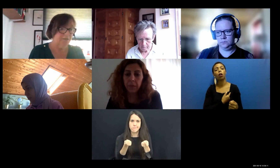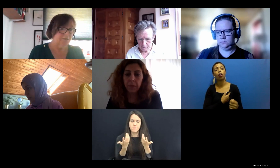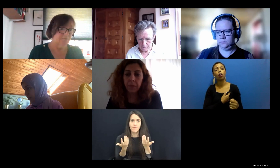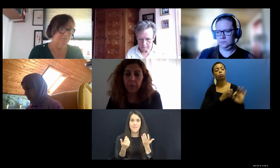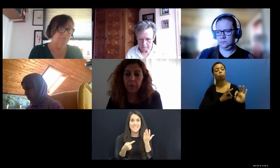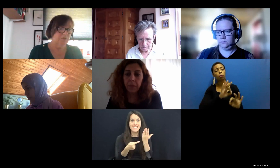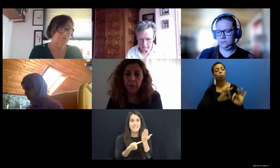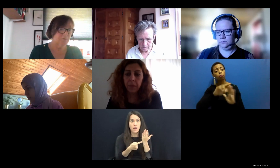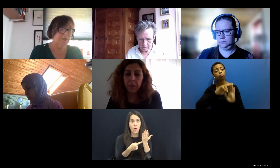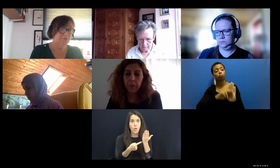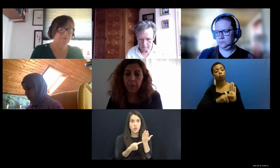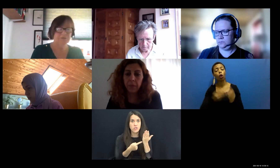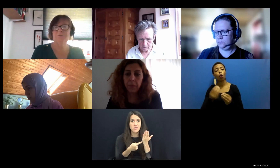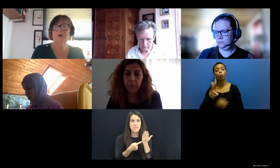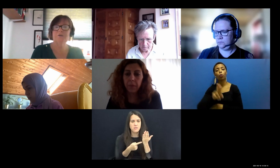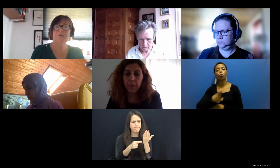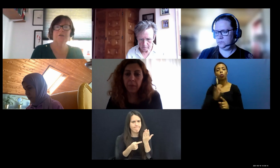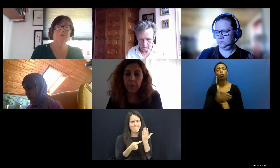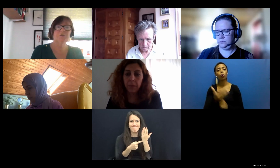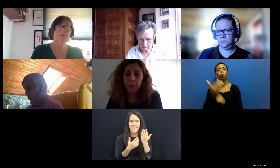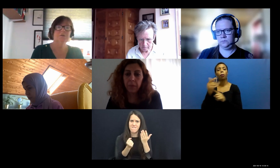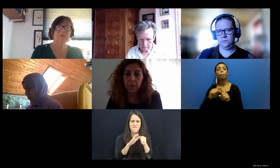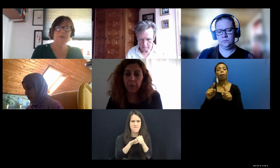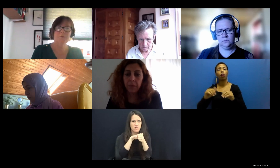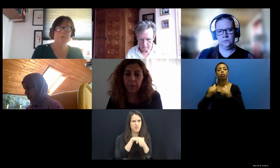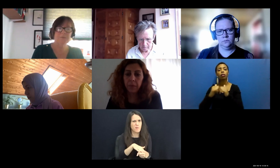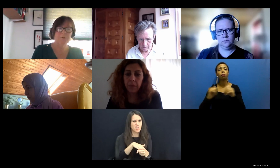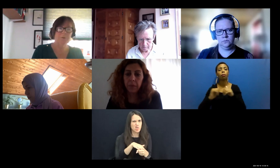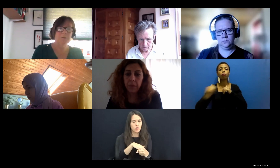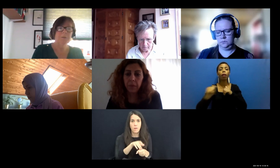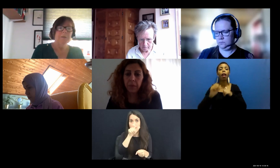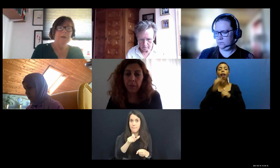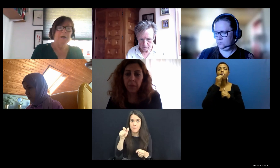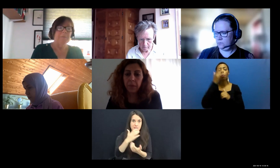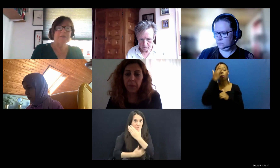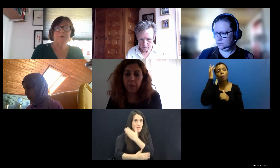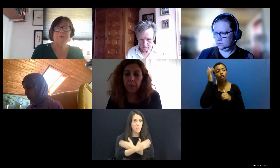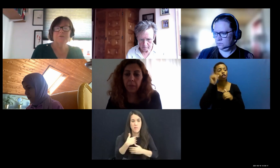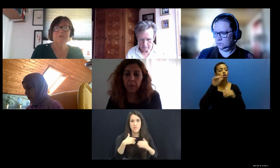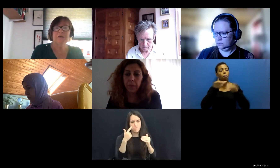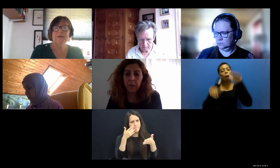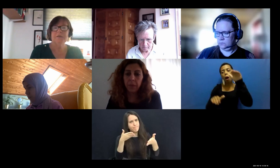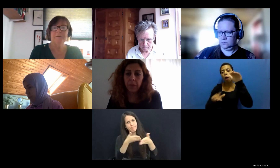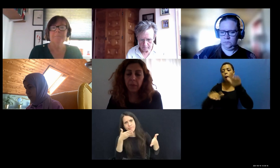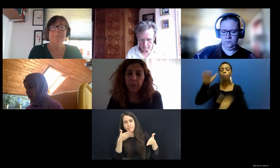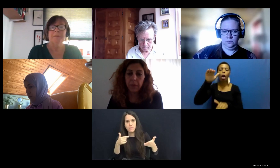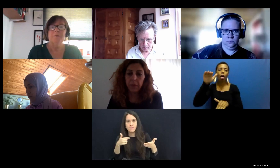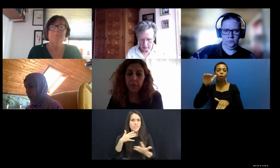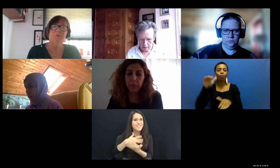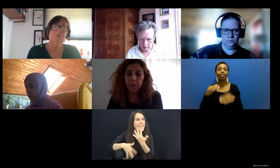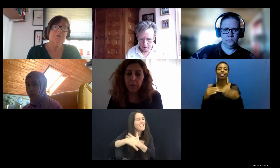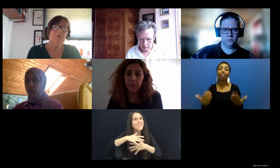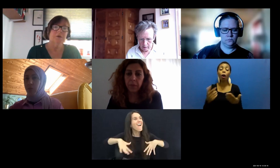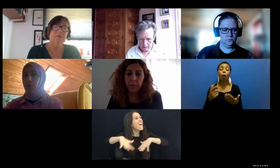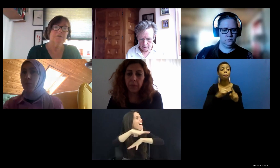technology that discriminate or disadvantage disabled people as part of society,